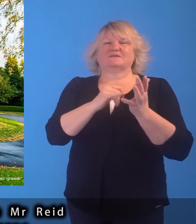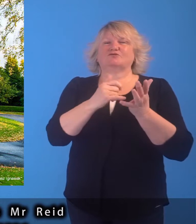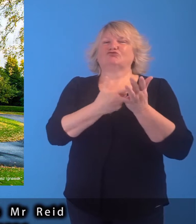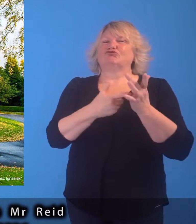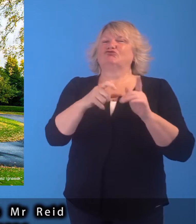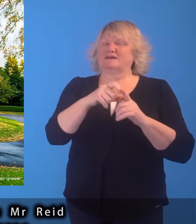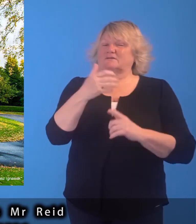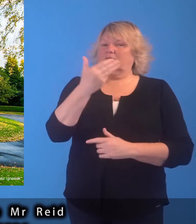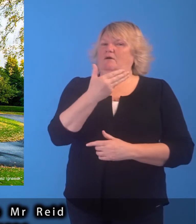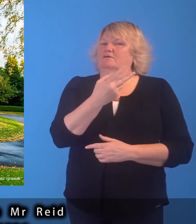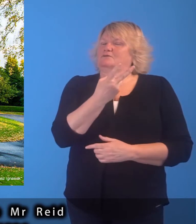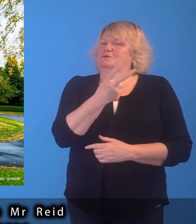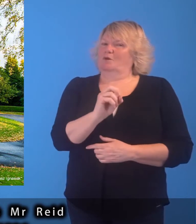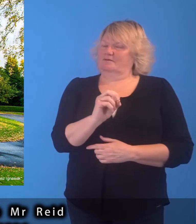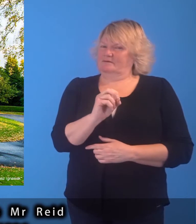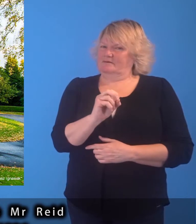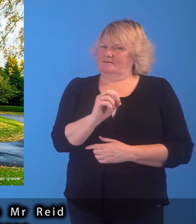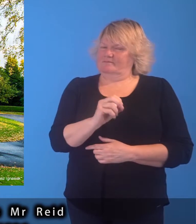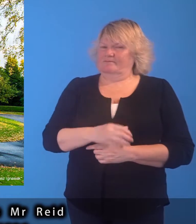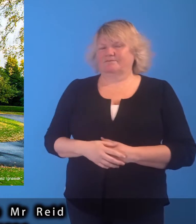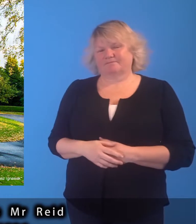in 1926.